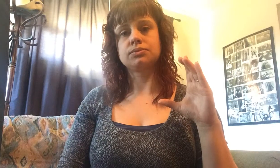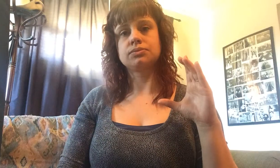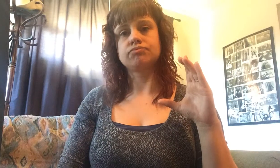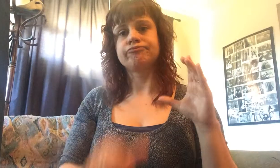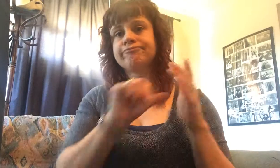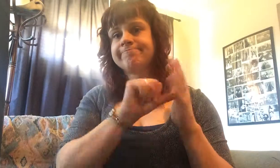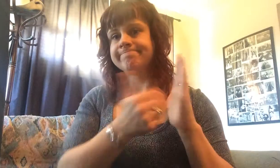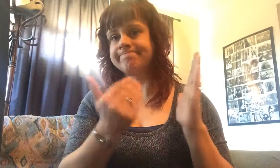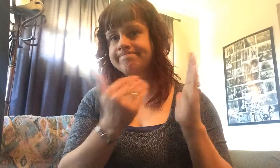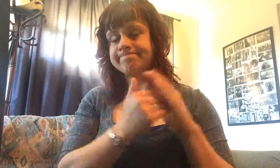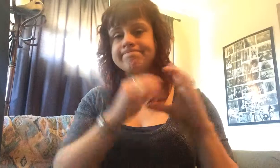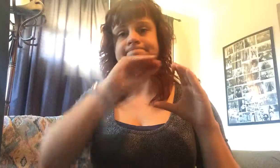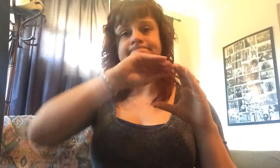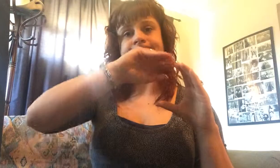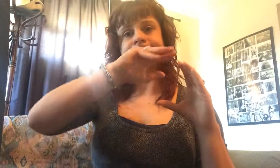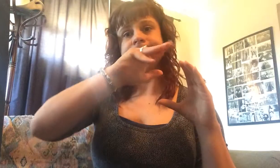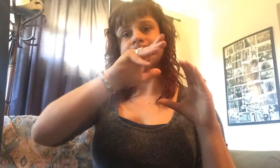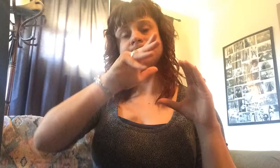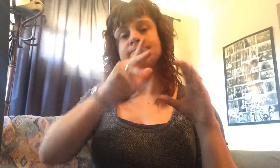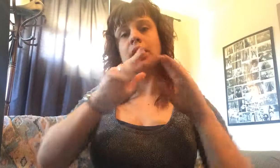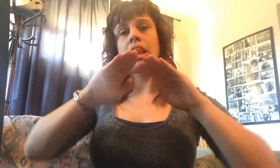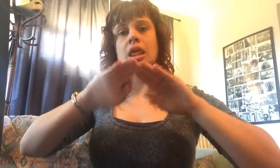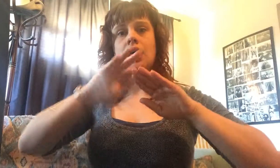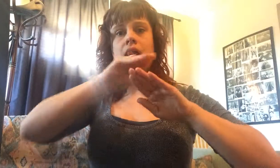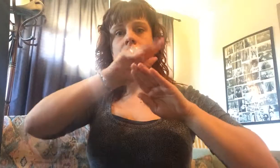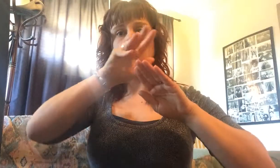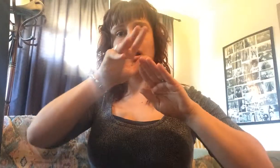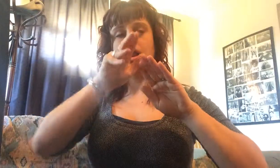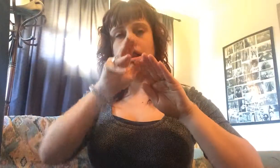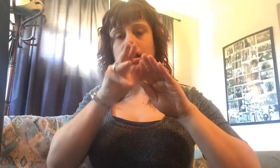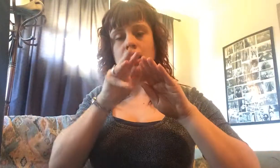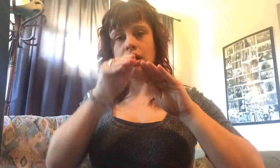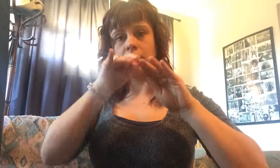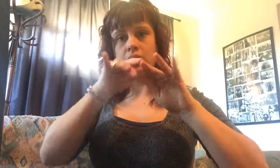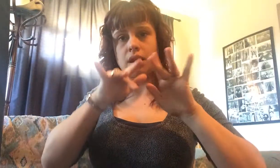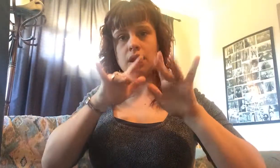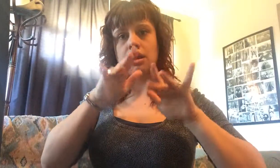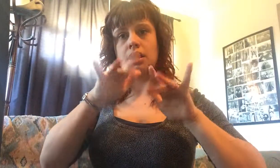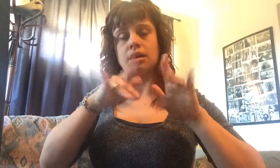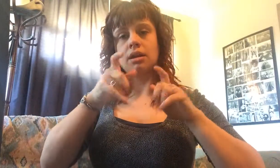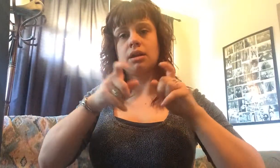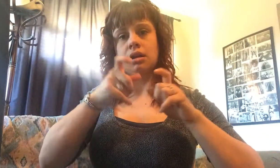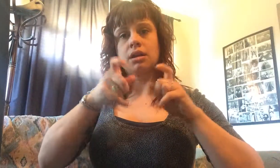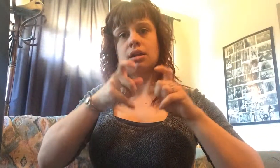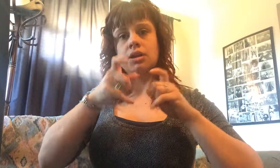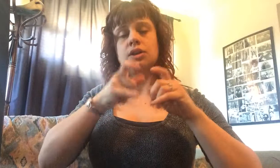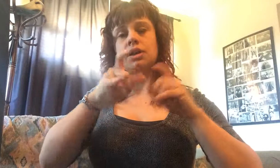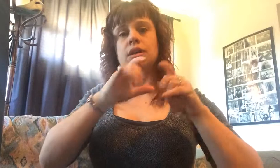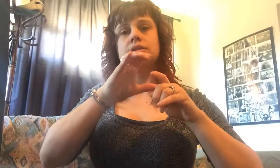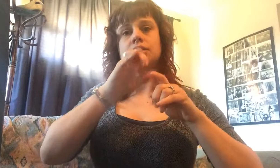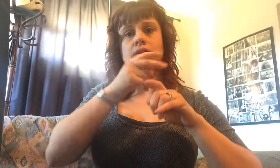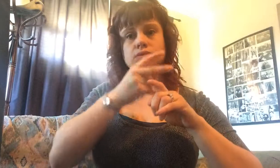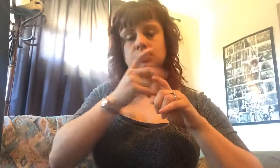And in the lungs, this blood, it will undergo the oxygenation or you can say purification